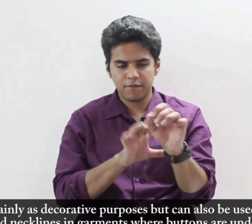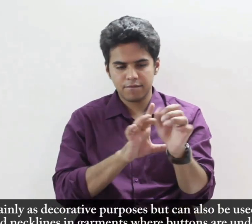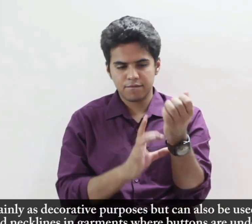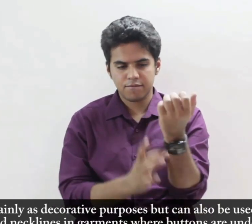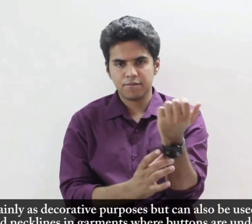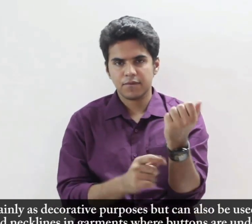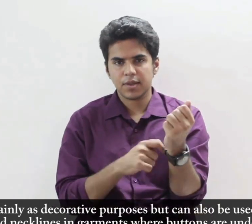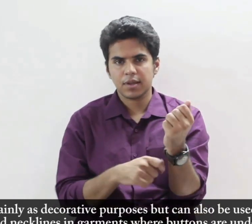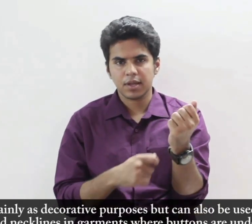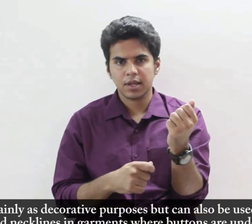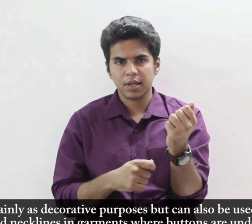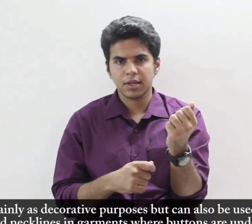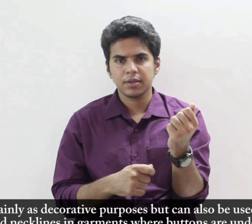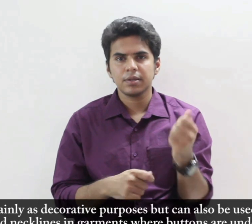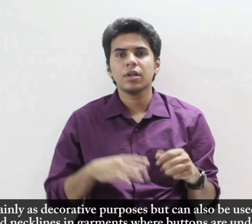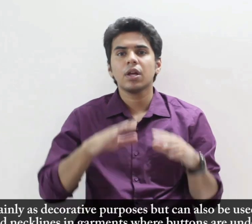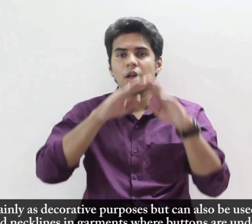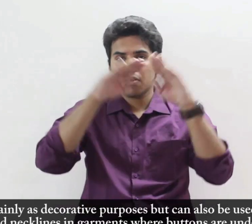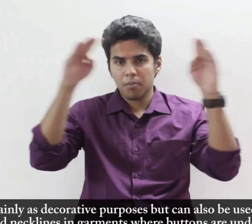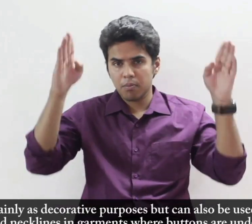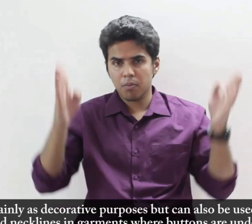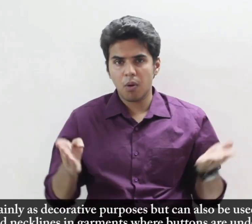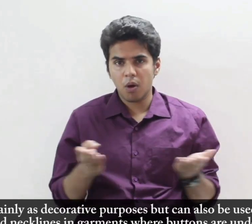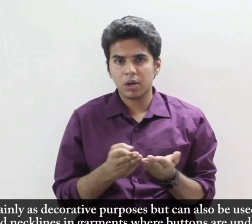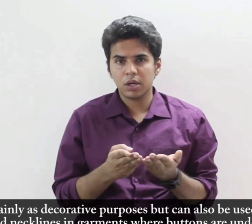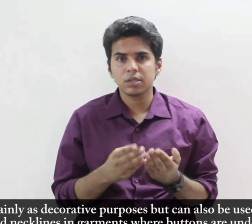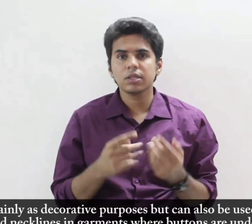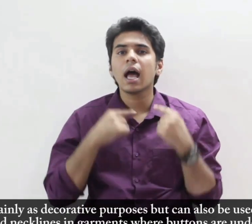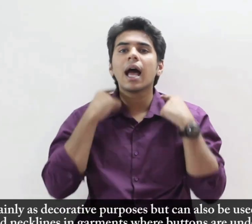garments where buttons are undesirable.